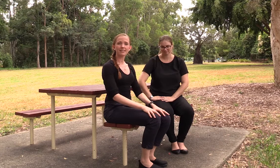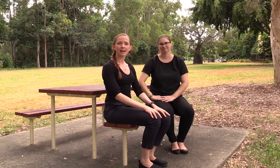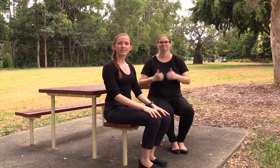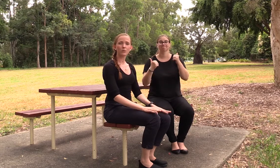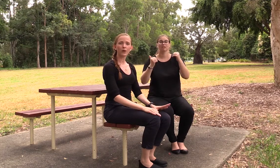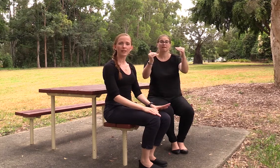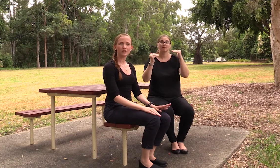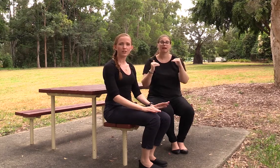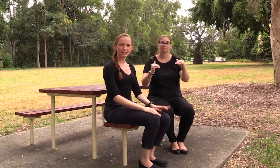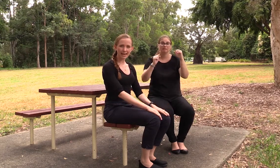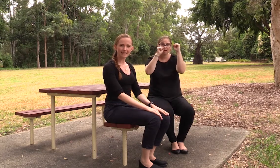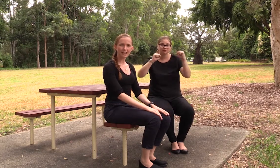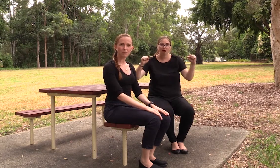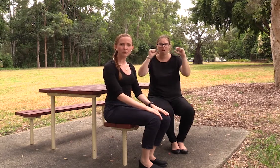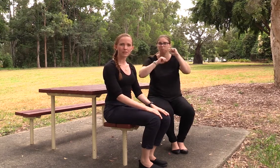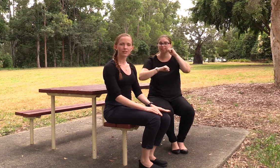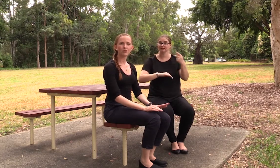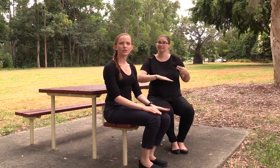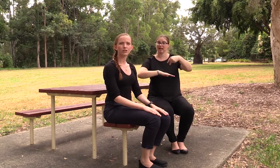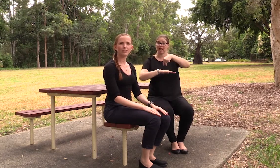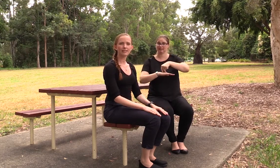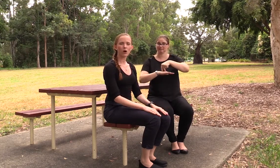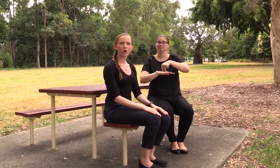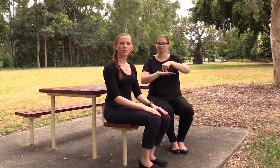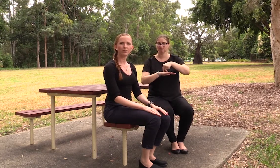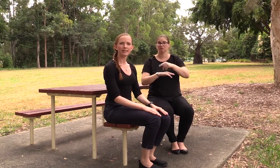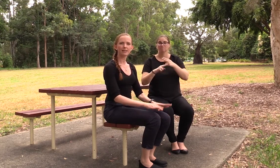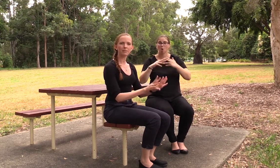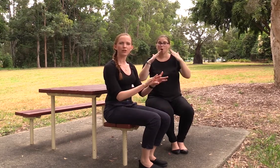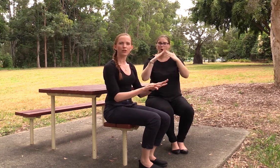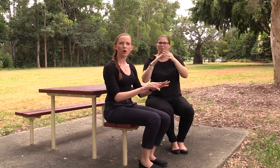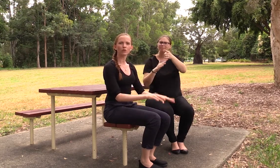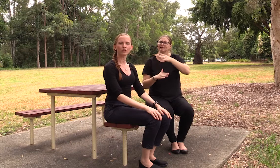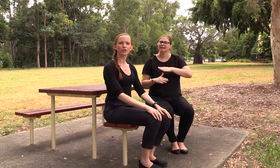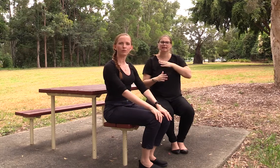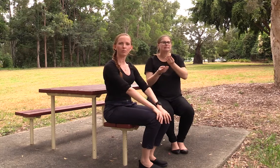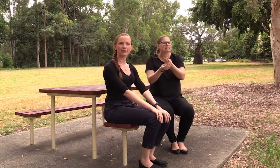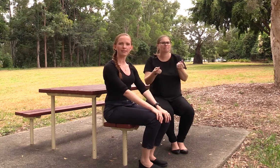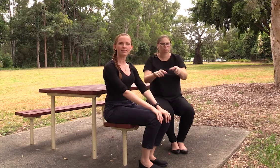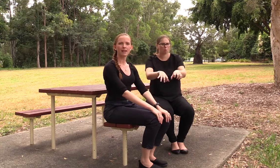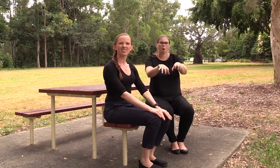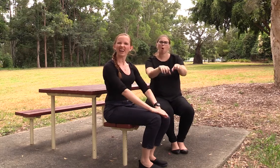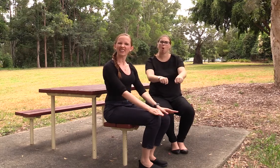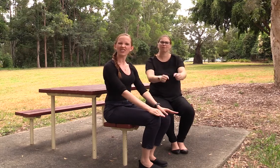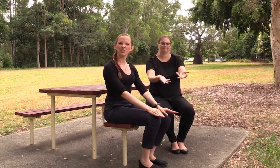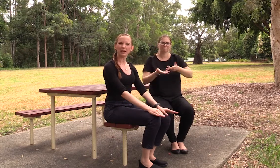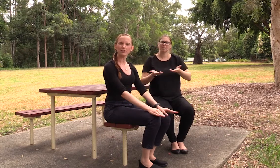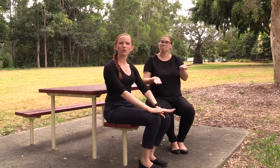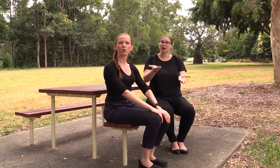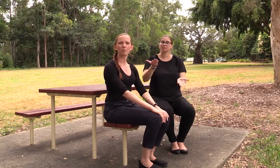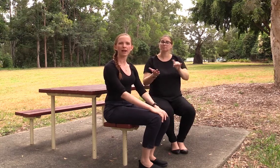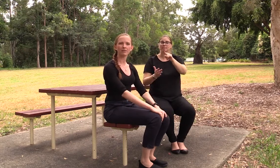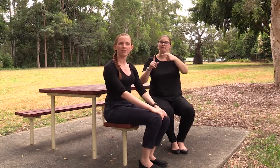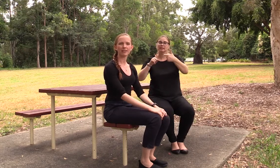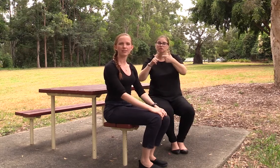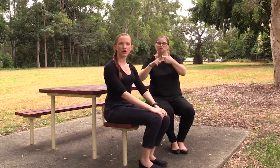Next exercises we're going to do standing up. So to do these at home, you'll need something you can hold on to for balance, like the kitchen bench